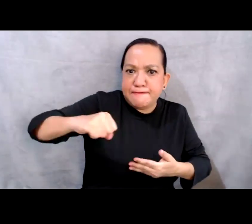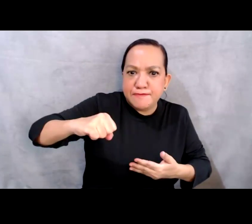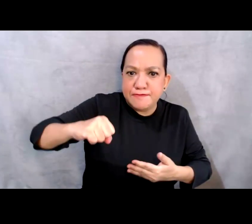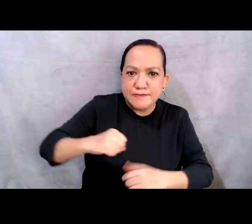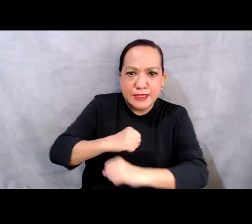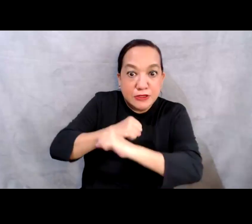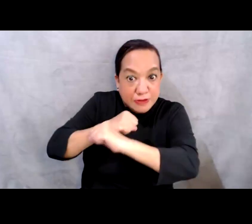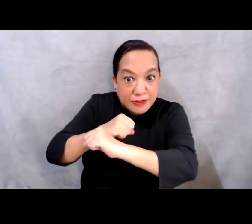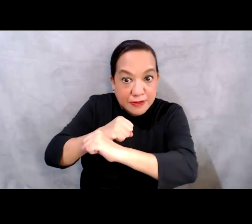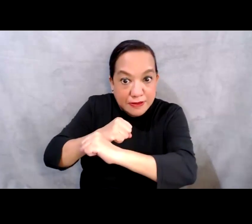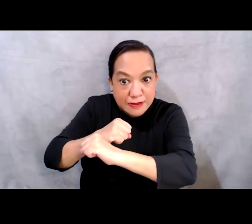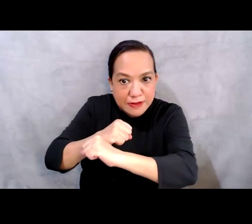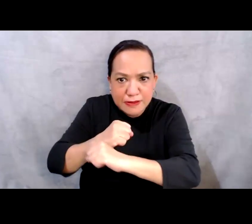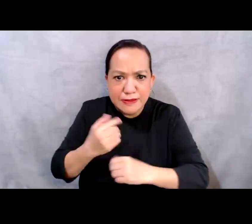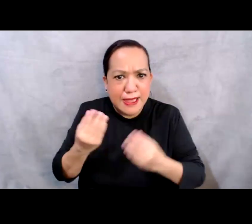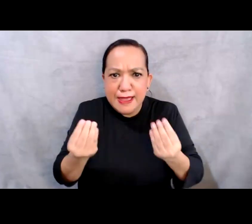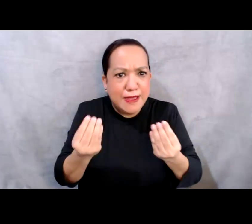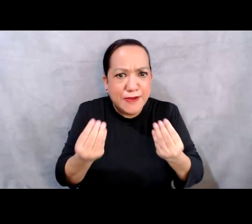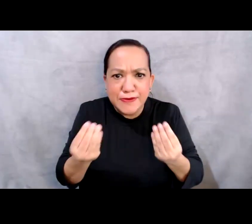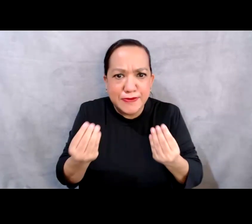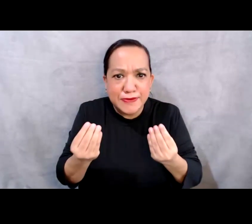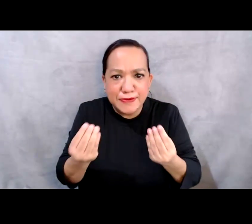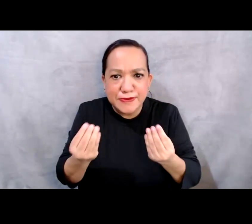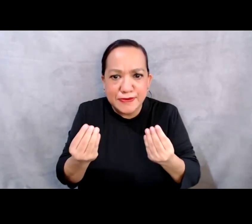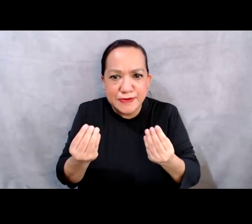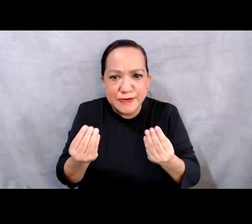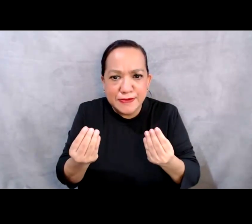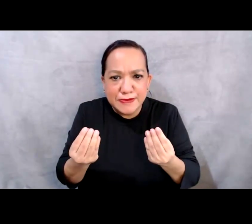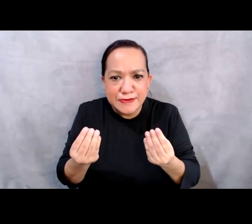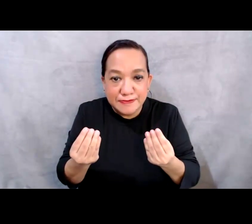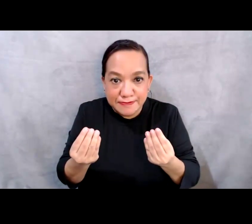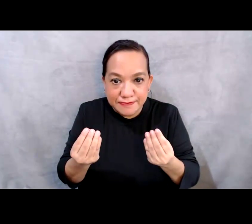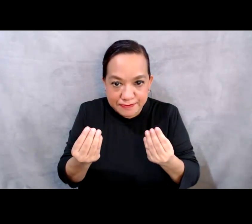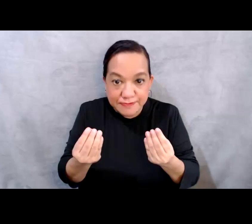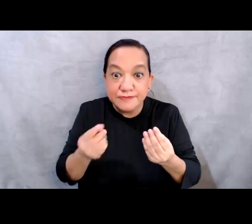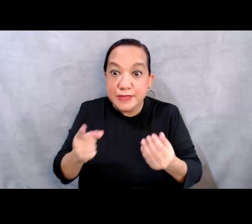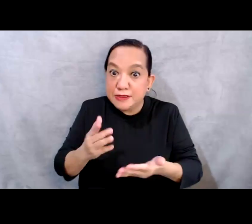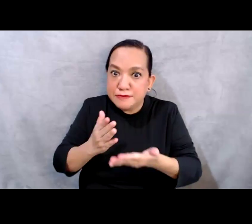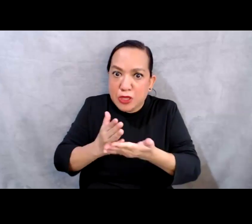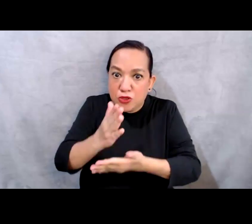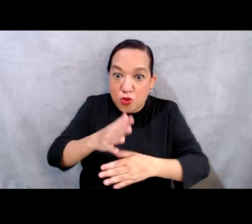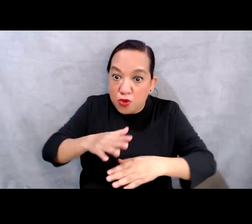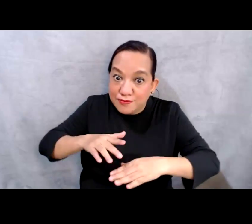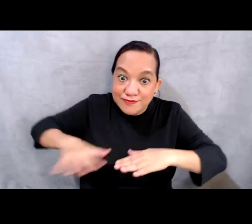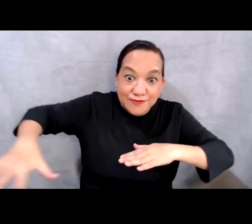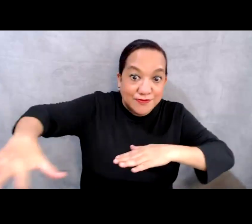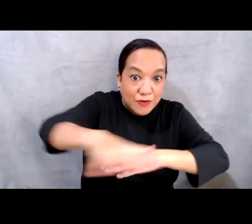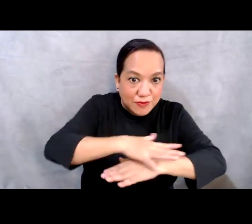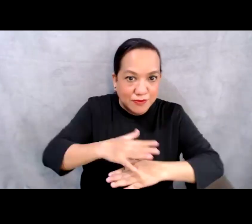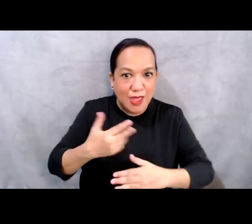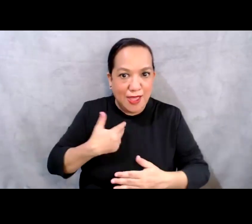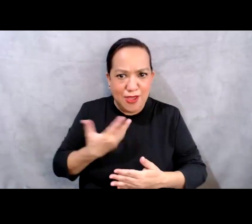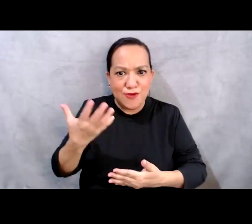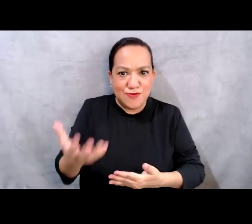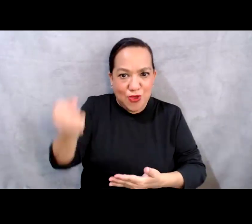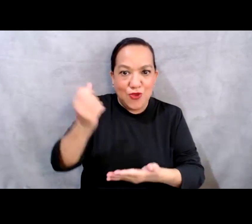pastures and right to water and pasture. Thank you. Thank you, Sukarel. Next, we have Jiten Yumnam from the